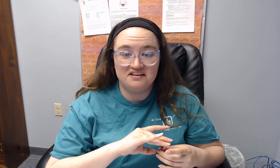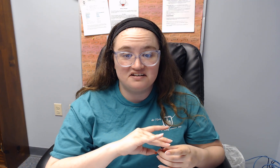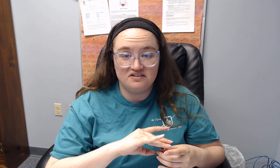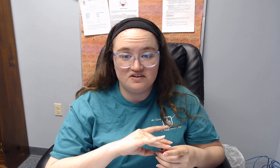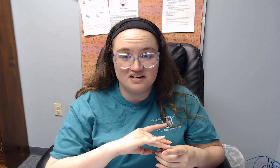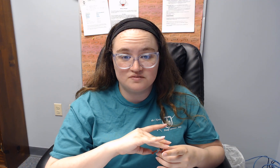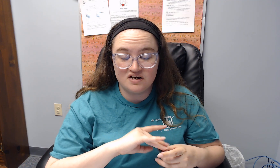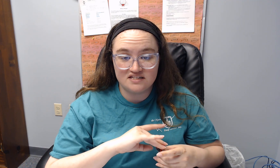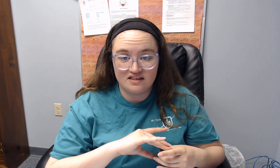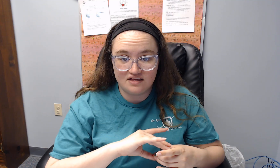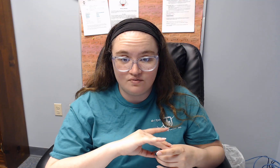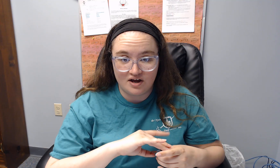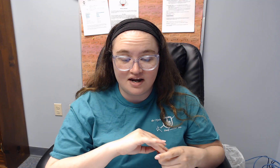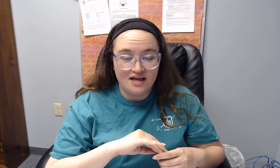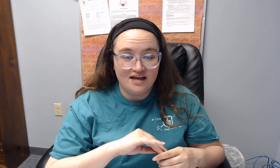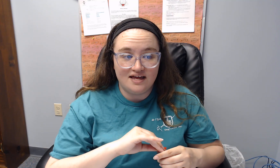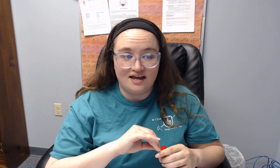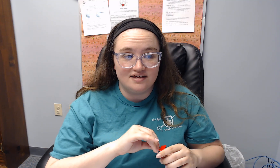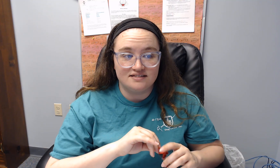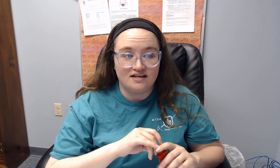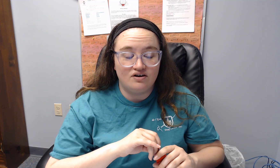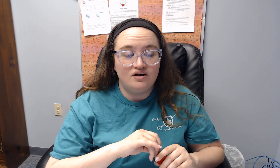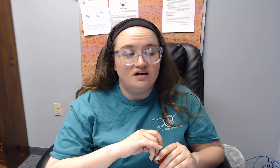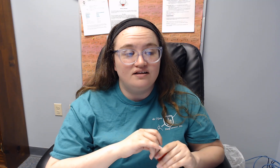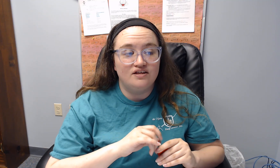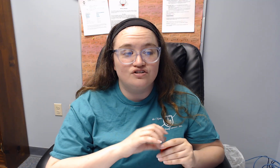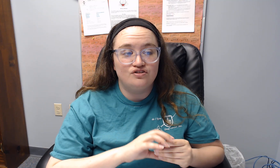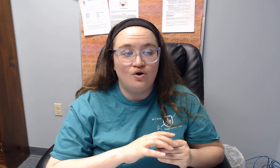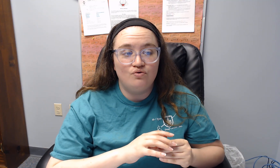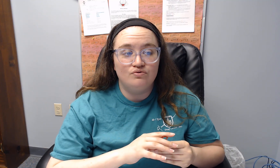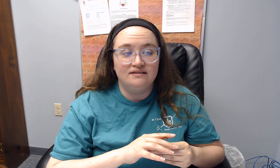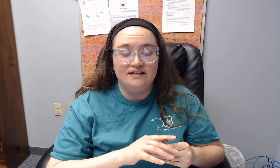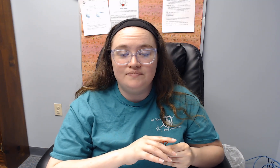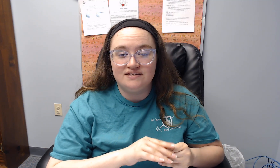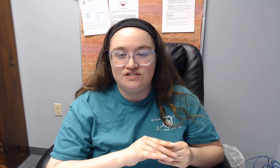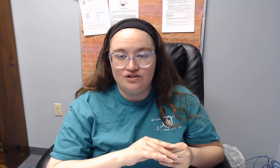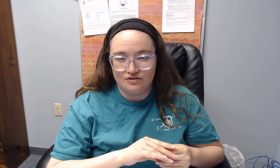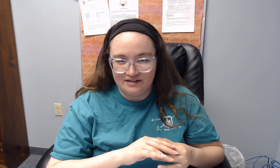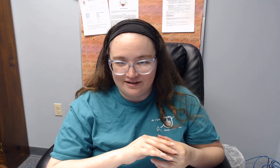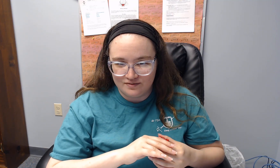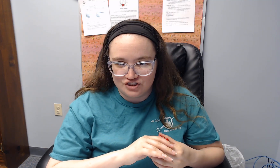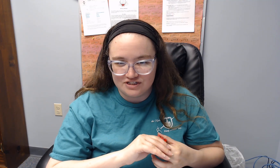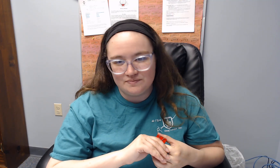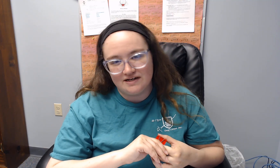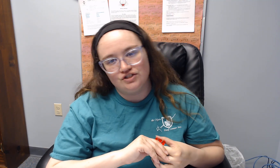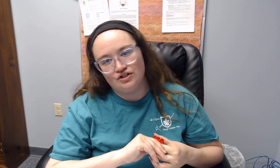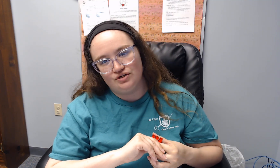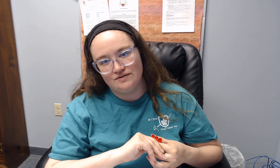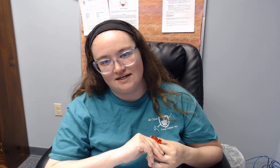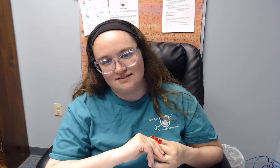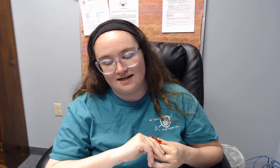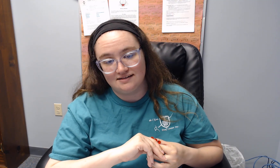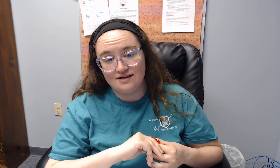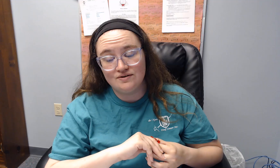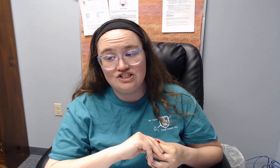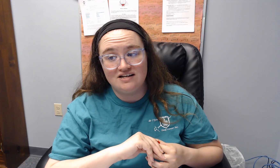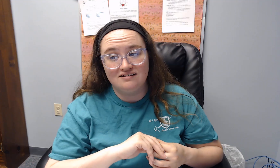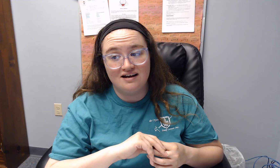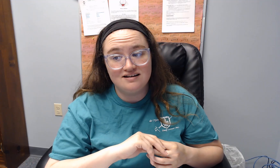You can express anything you want in ASL. There's no limit to your language just because you're using a sign language. And a lot of times